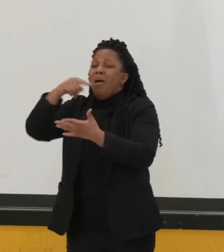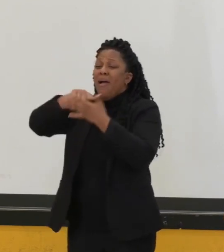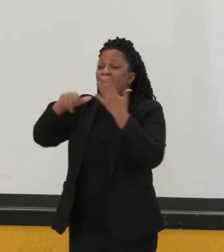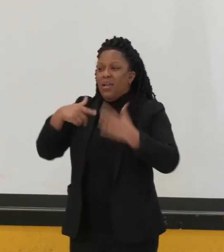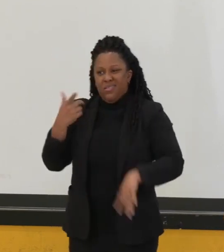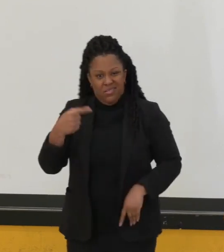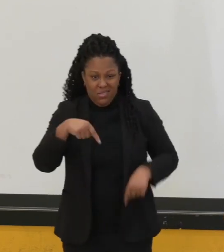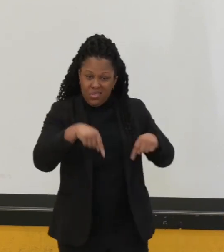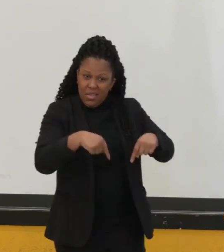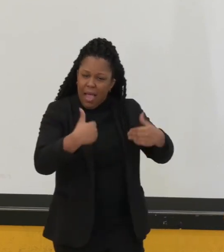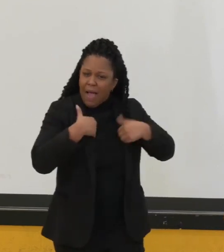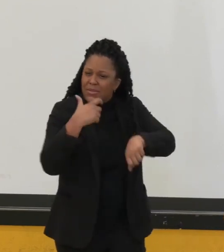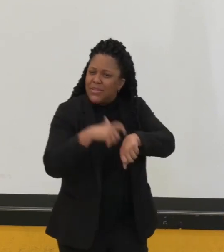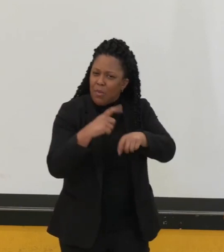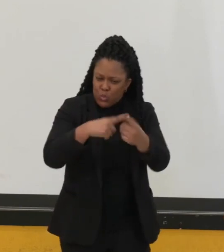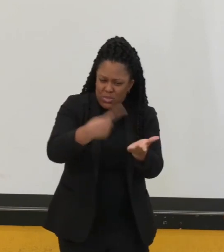another